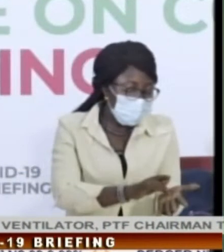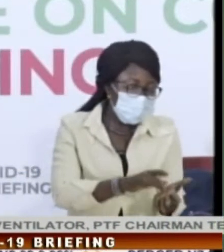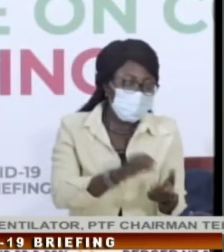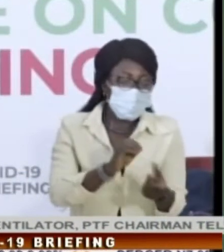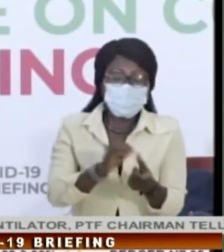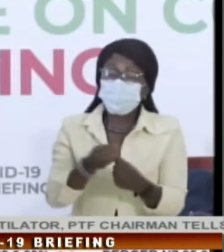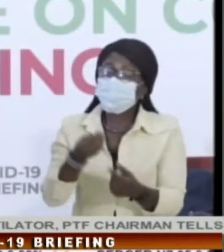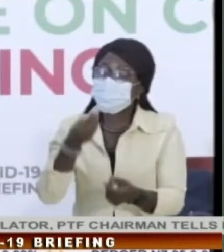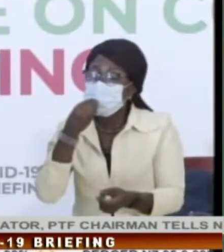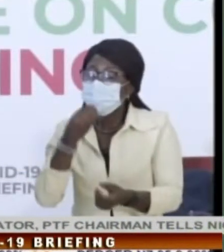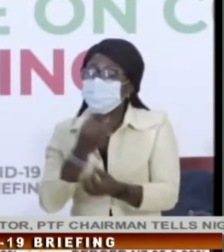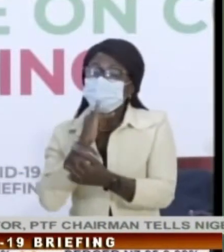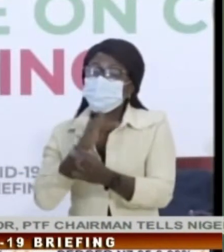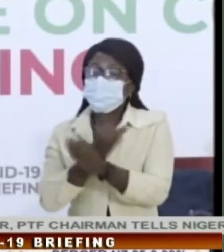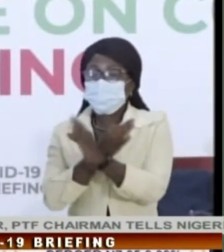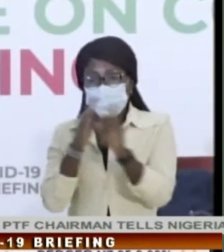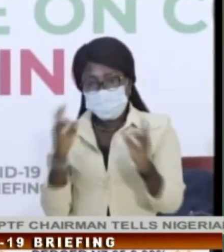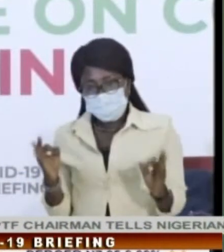take. Any